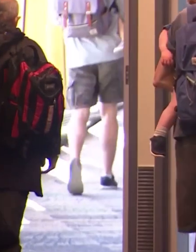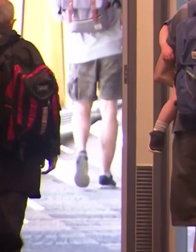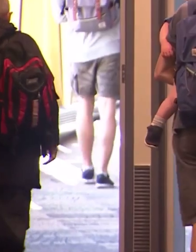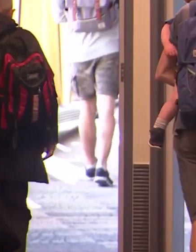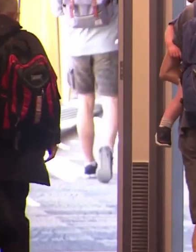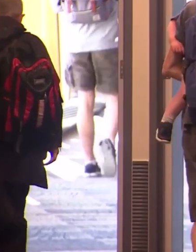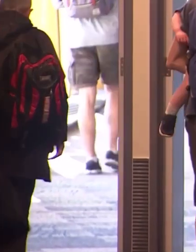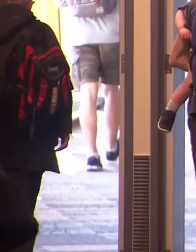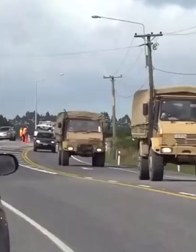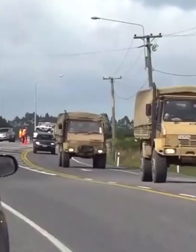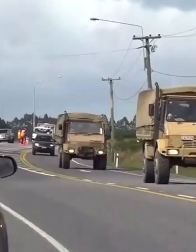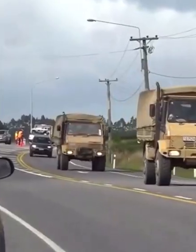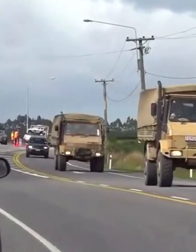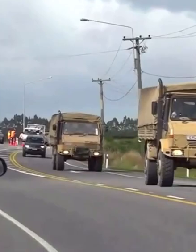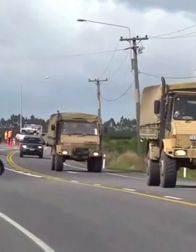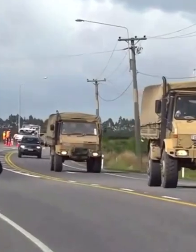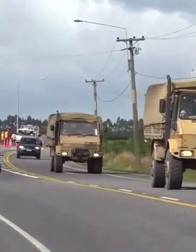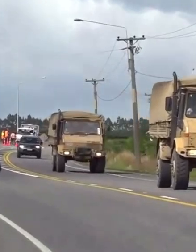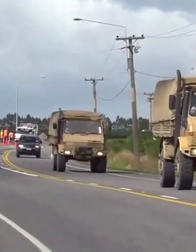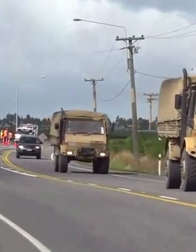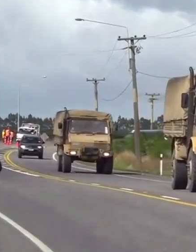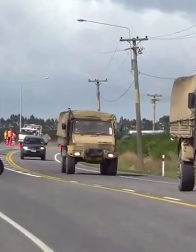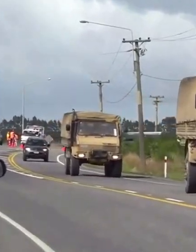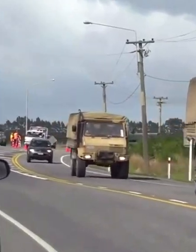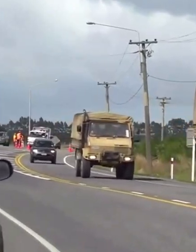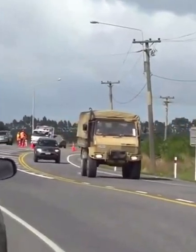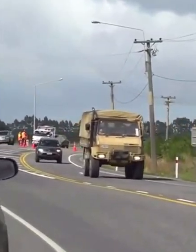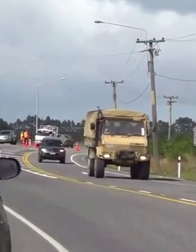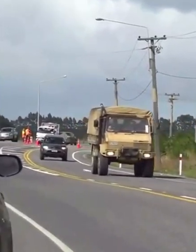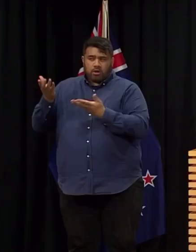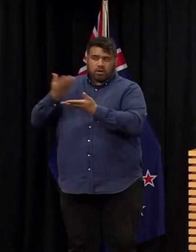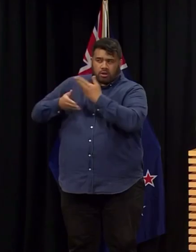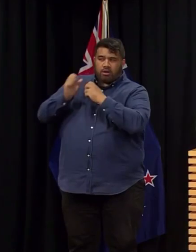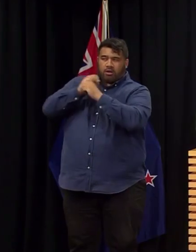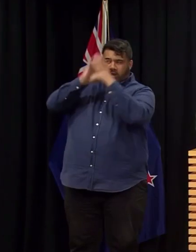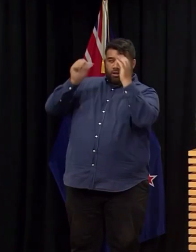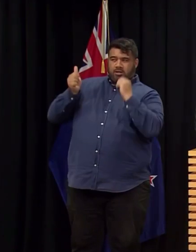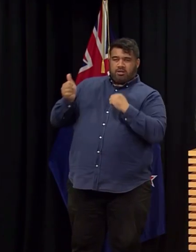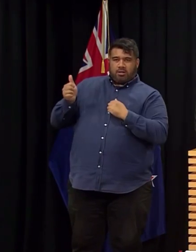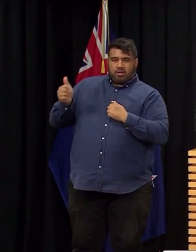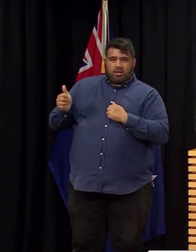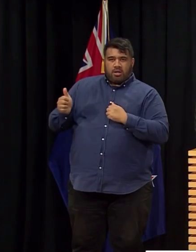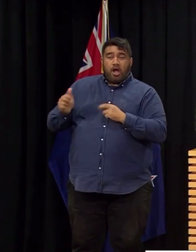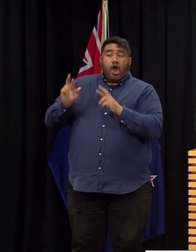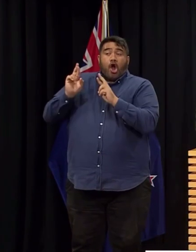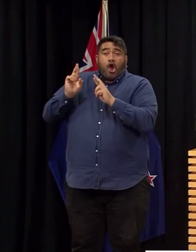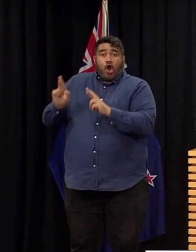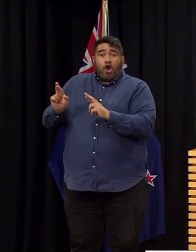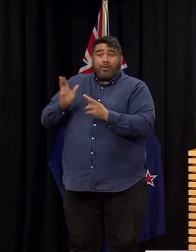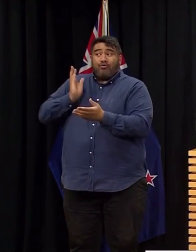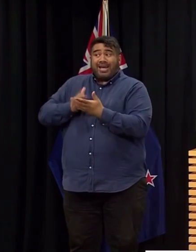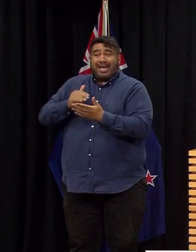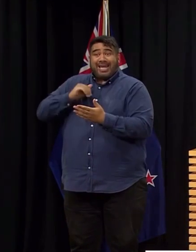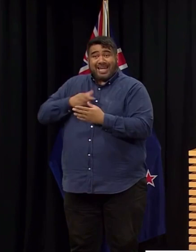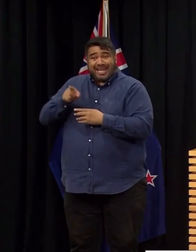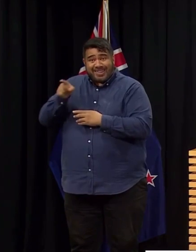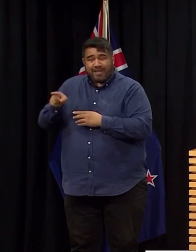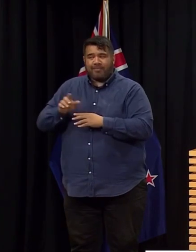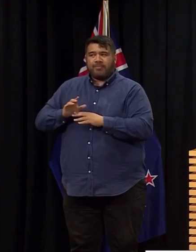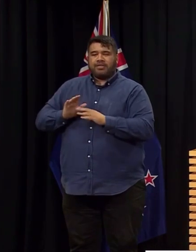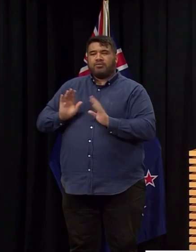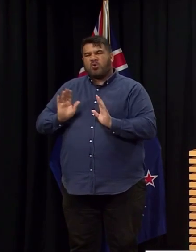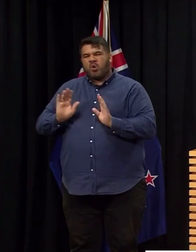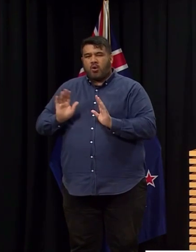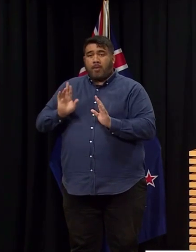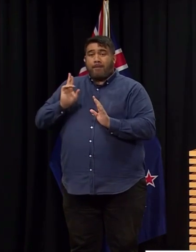to travel home and all these rules will be enforced. Hopefully we'll never need the Defence Force, but you always want to be